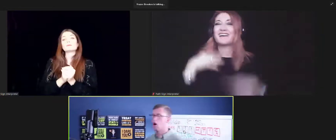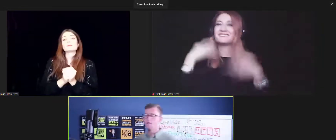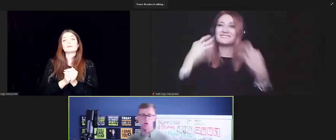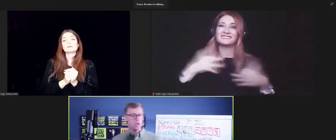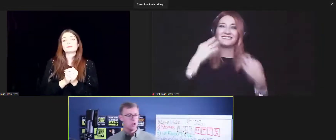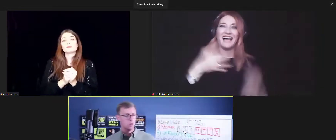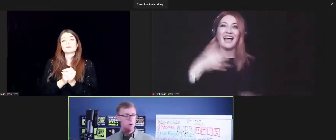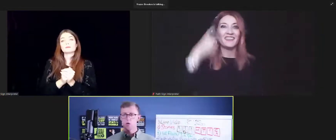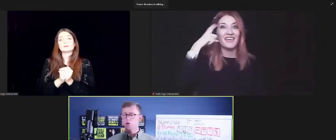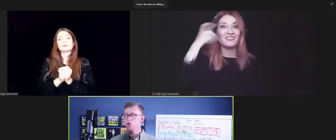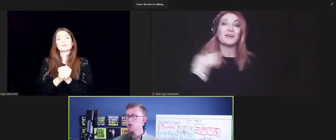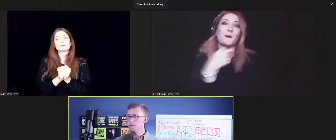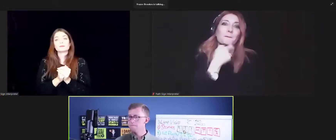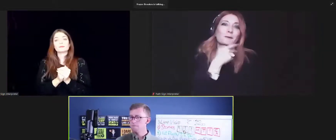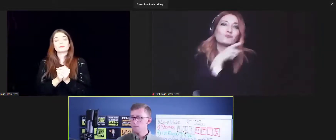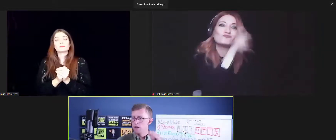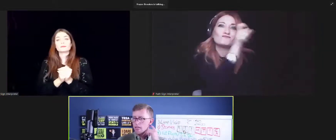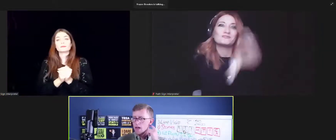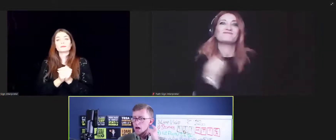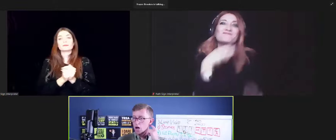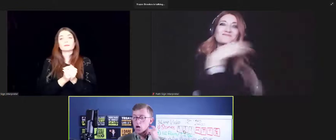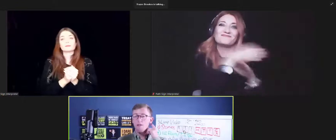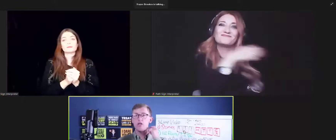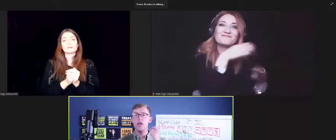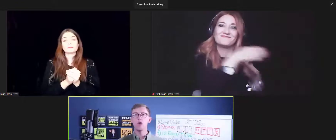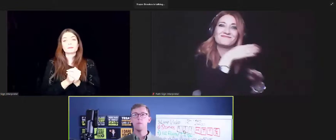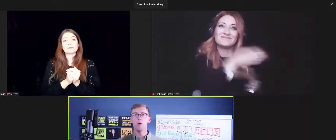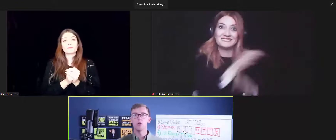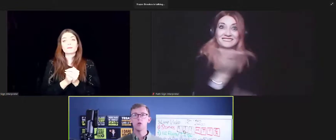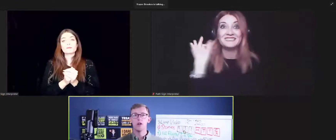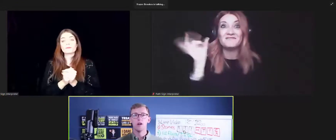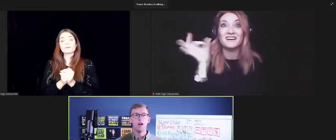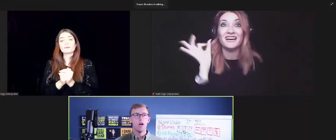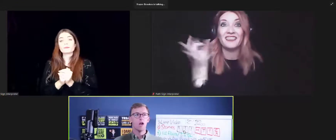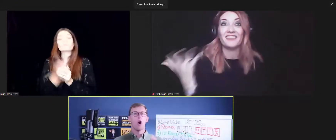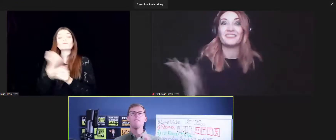are conversational posts. Conversational